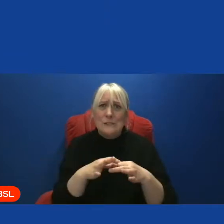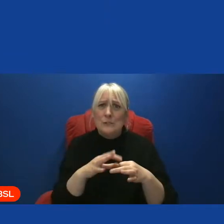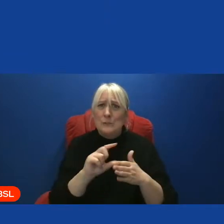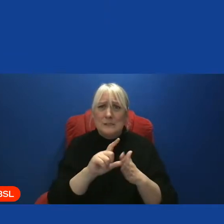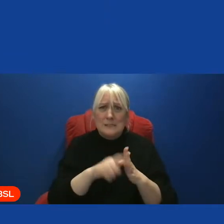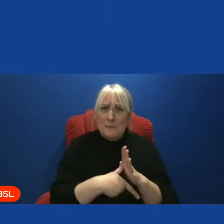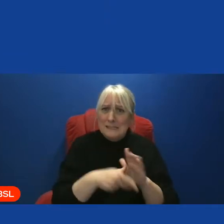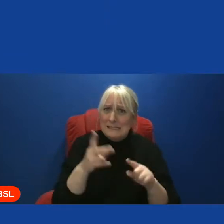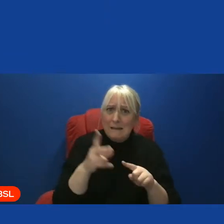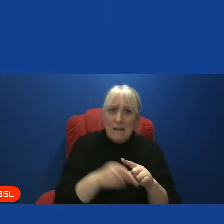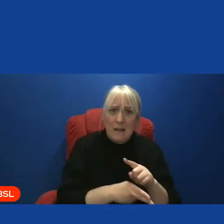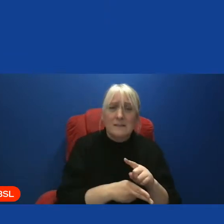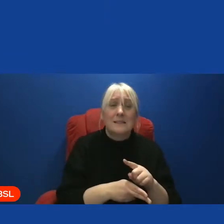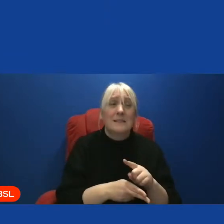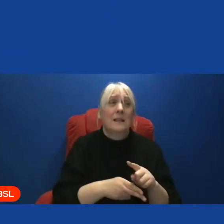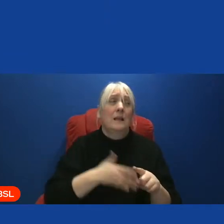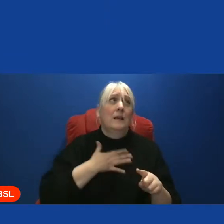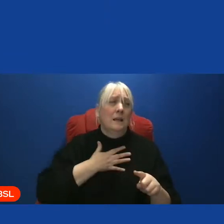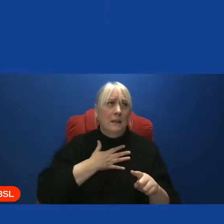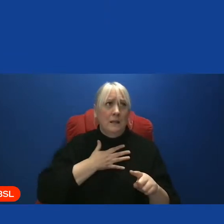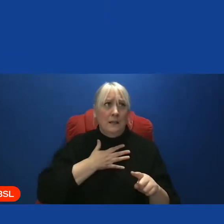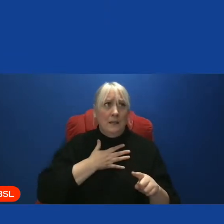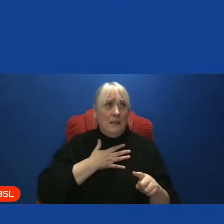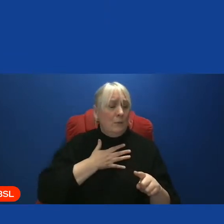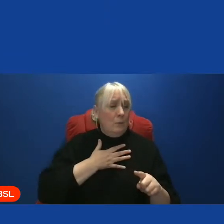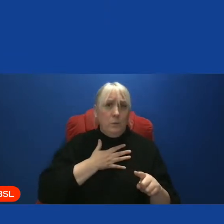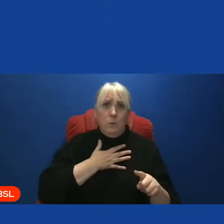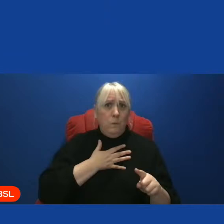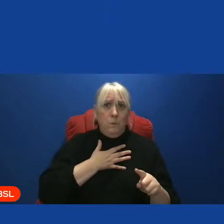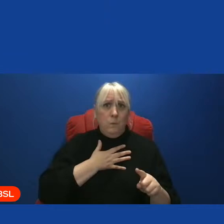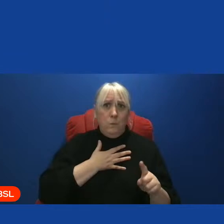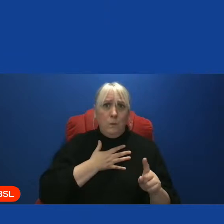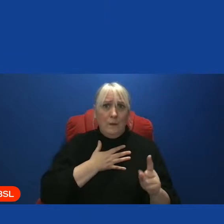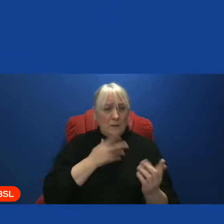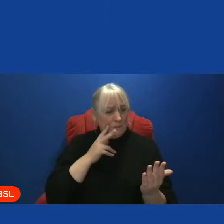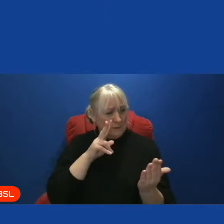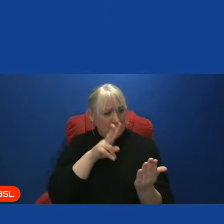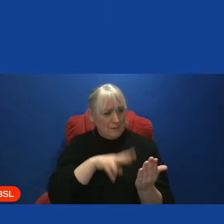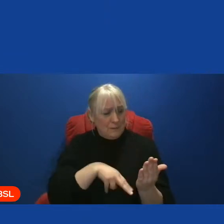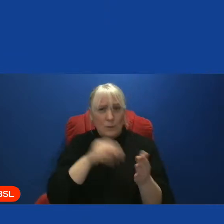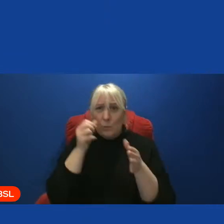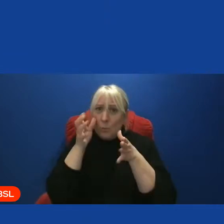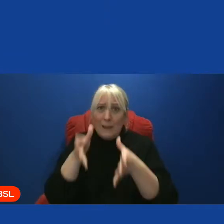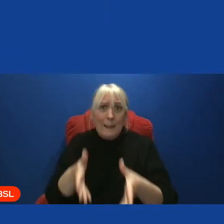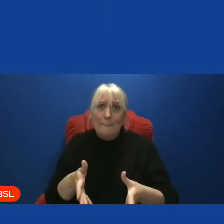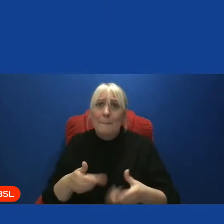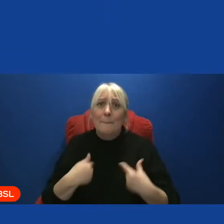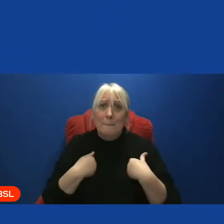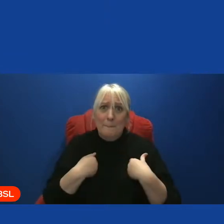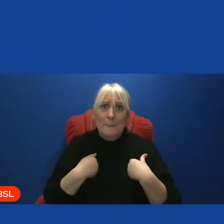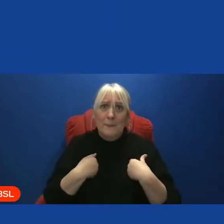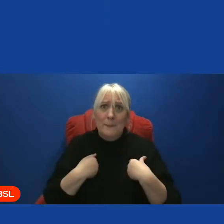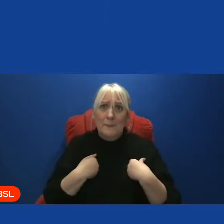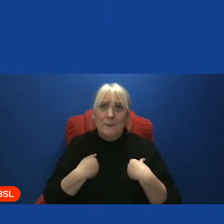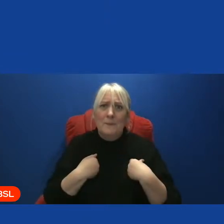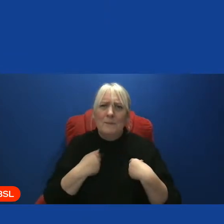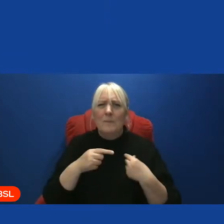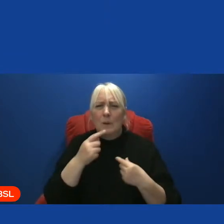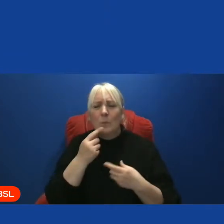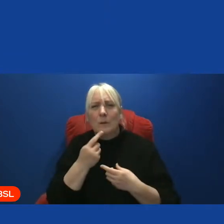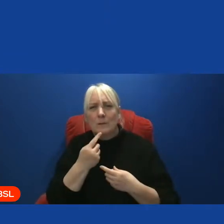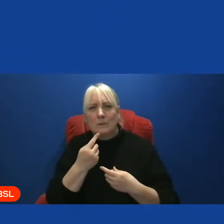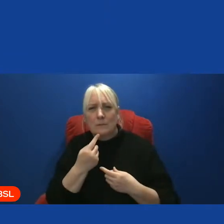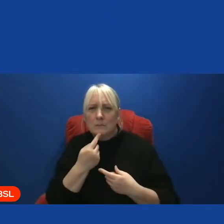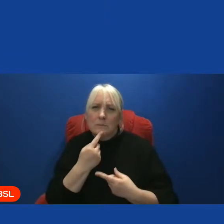and you could weep at some of them. You could absolutely weep. I'll just give you a flavour of one that came